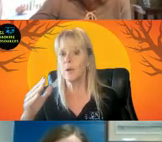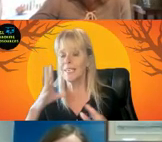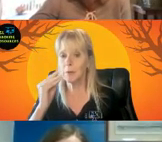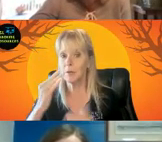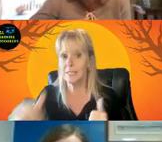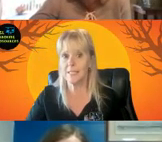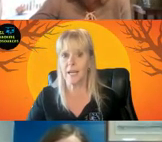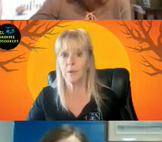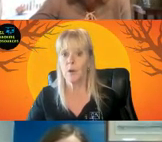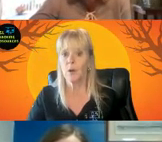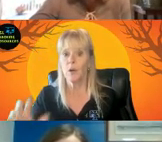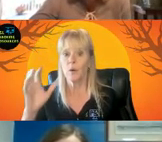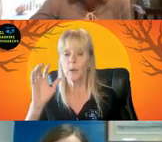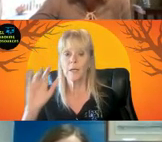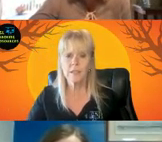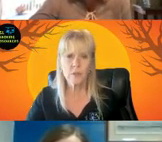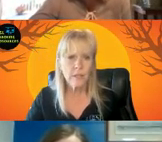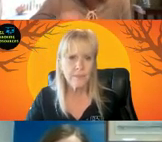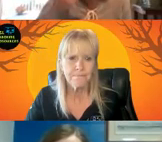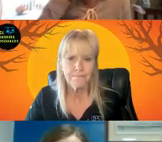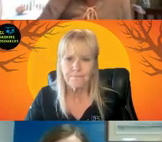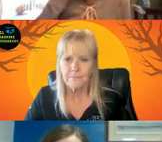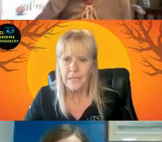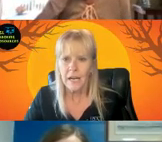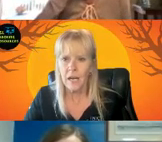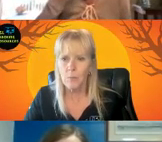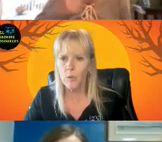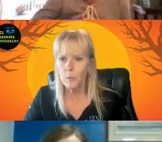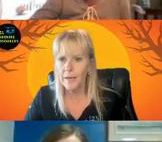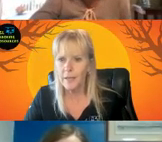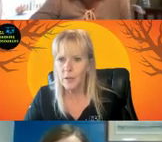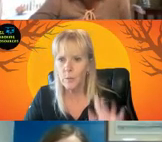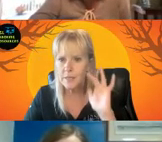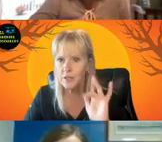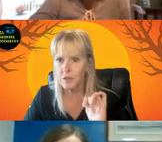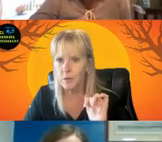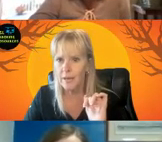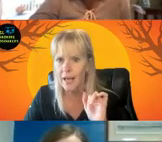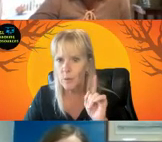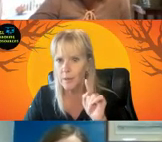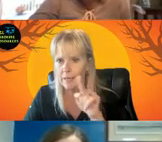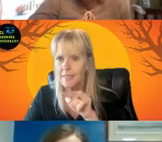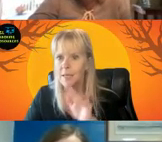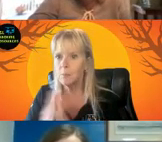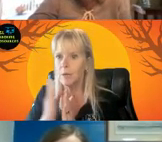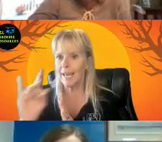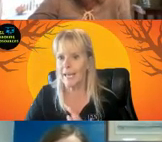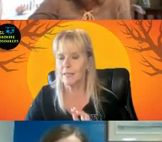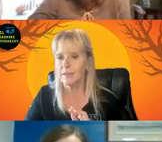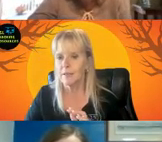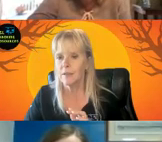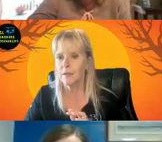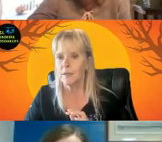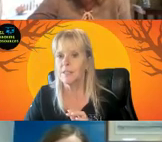one you experienced today. We clicked on the right here, we touched on Halloween. It's in book